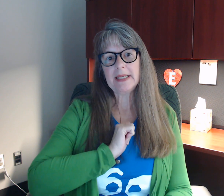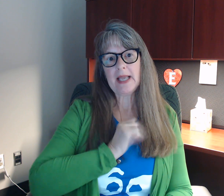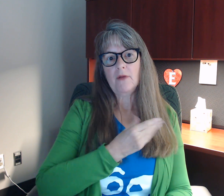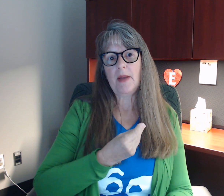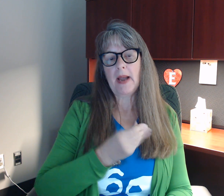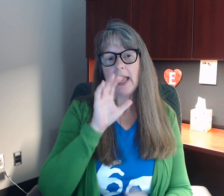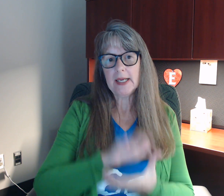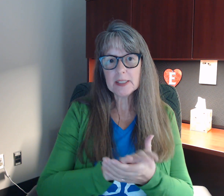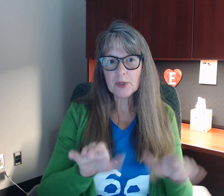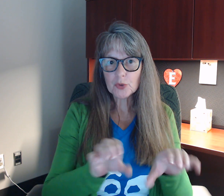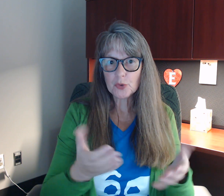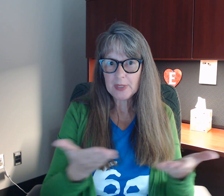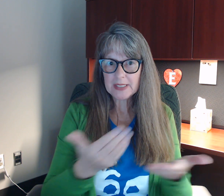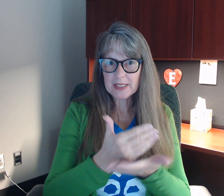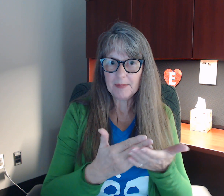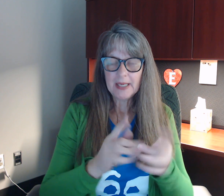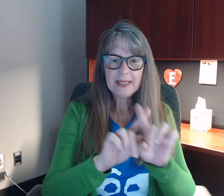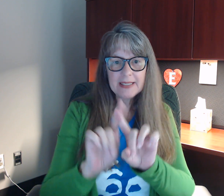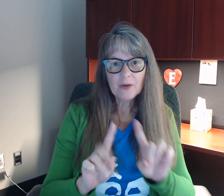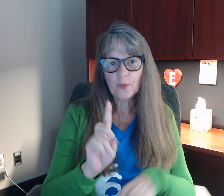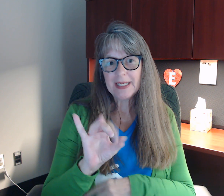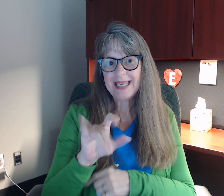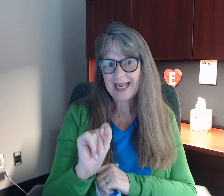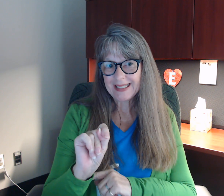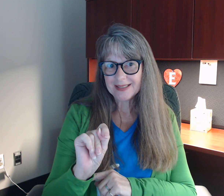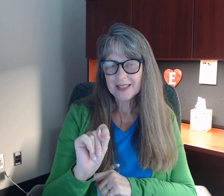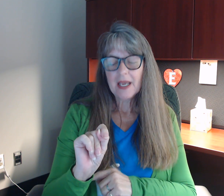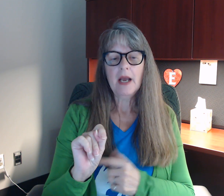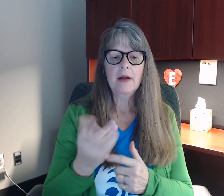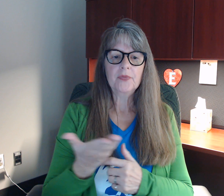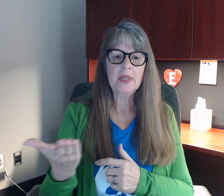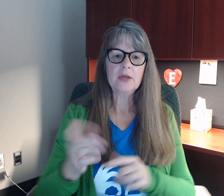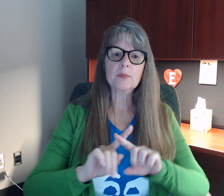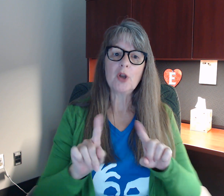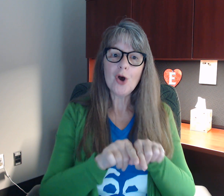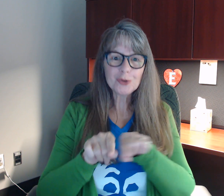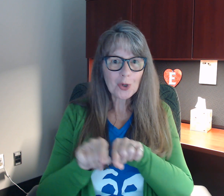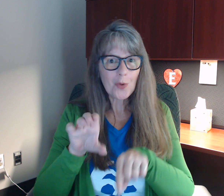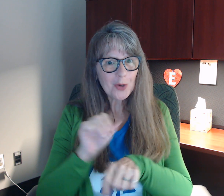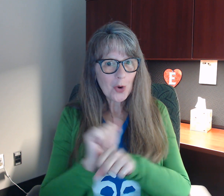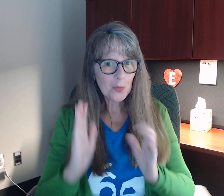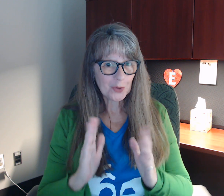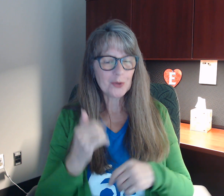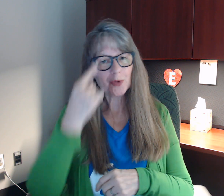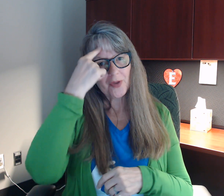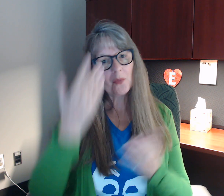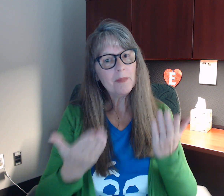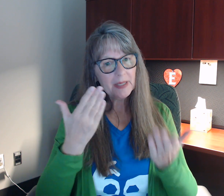myself and my husband are doing some different diet things, but also a coworker. So I thought, well, maybe